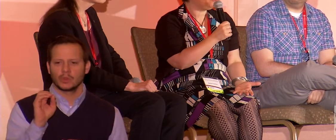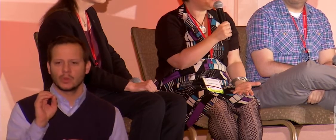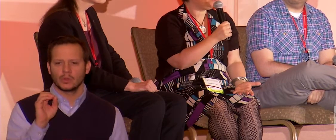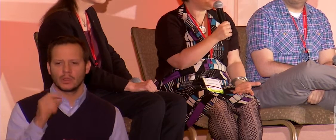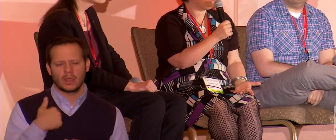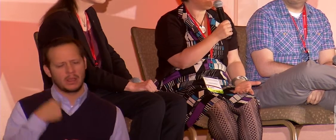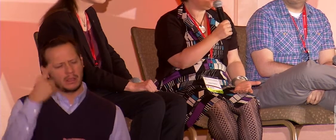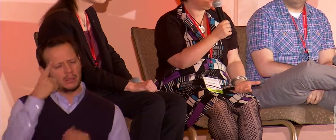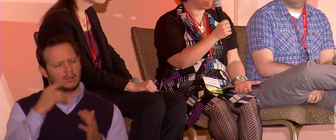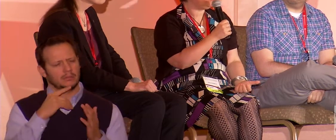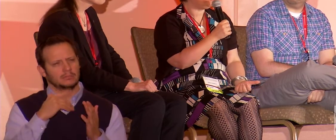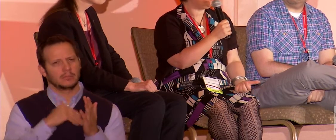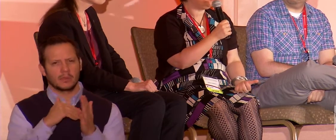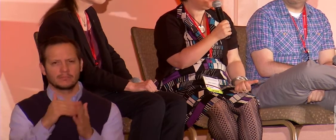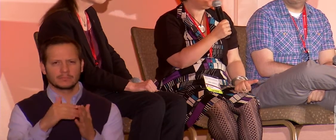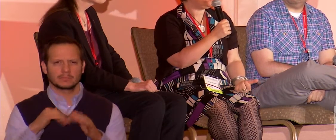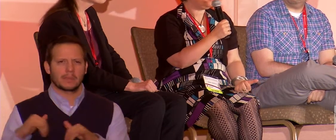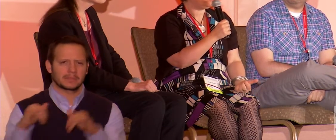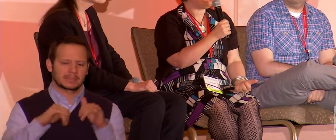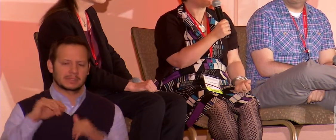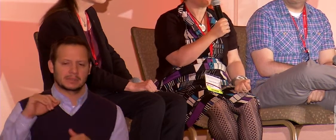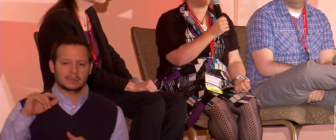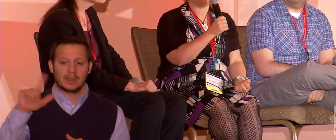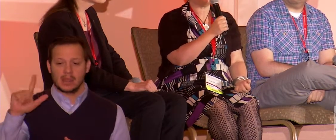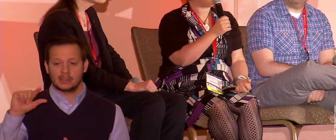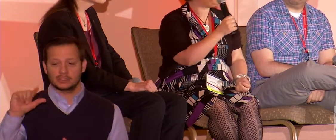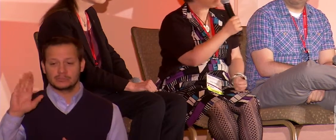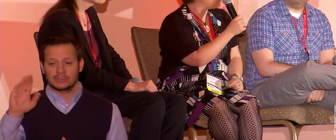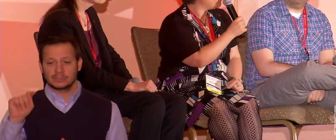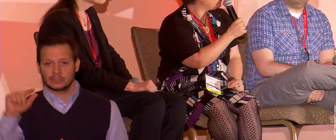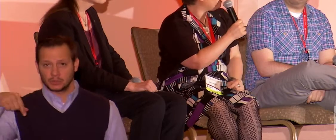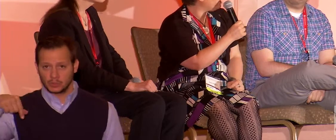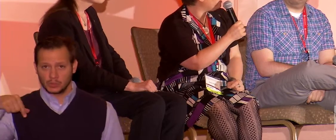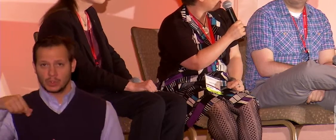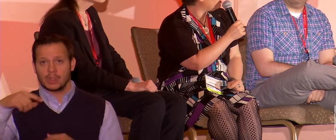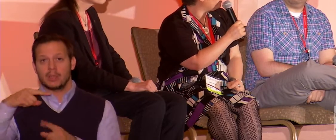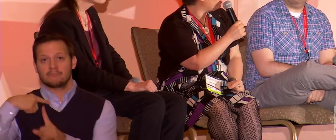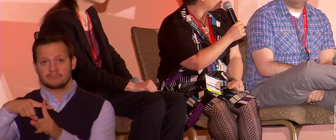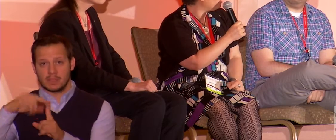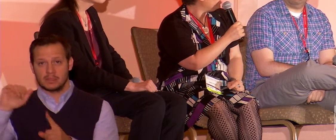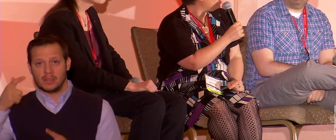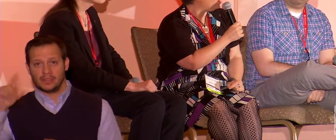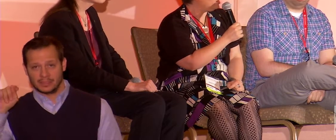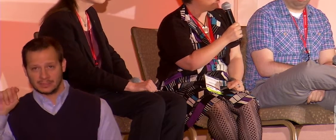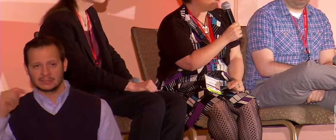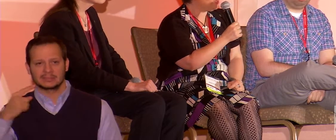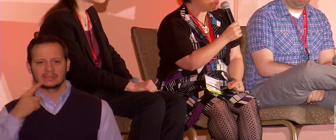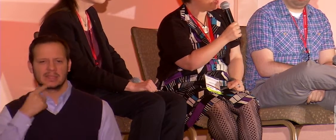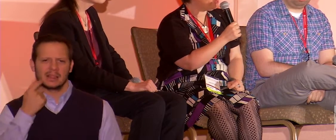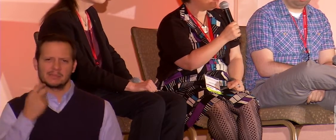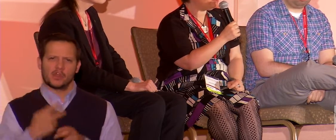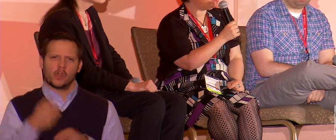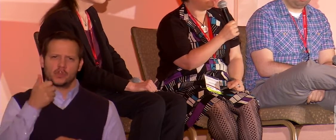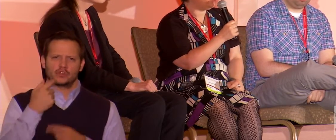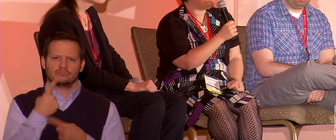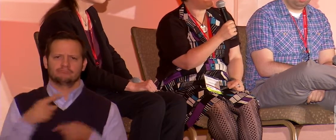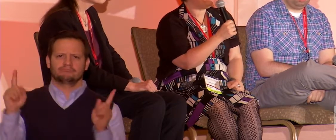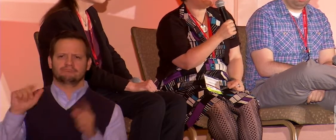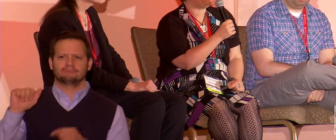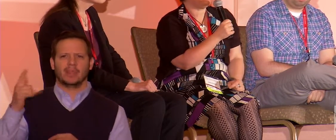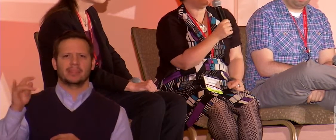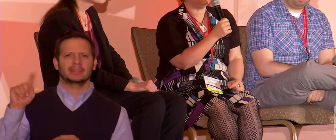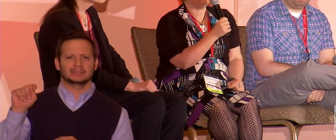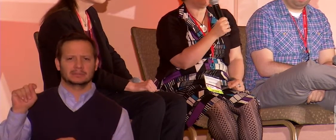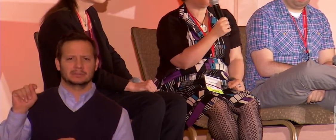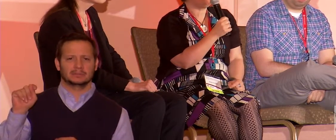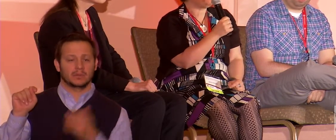for LGBTQ atheists to say that it's harder to come out as atheist than it is to come out as queer. And I think a lot of that is